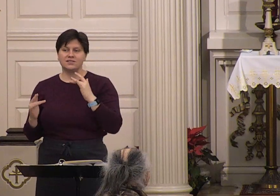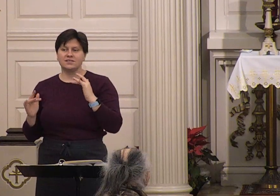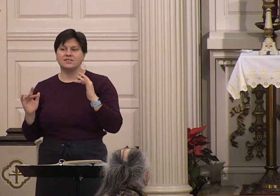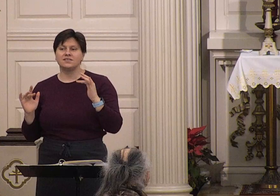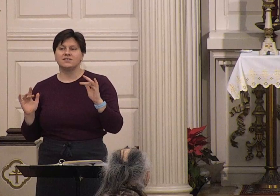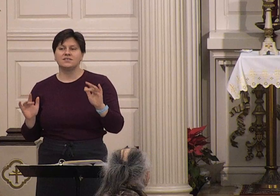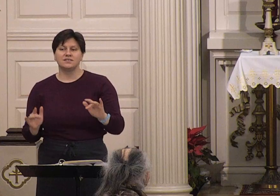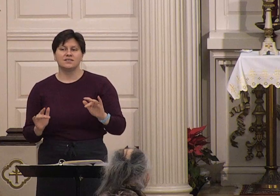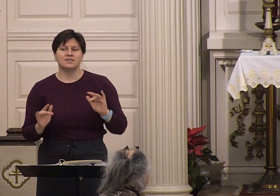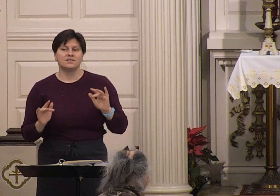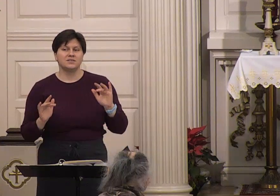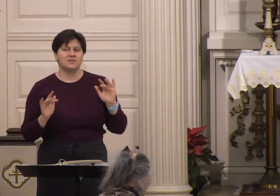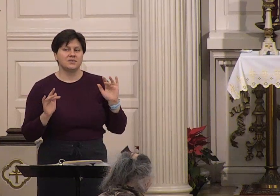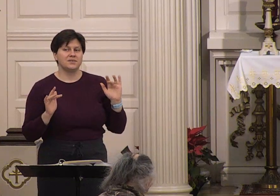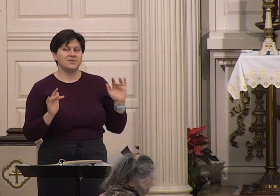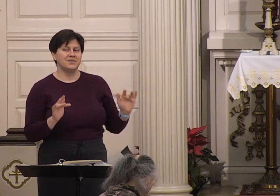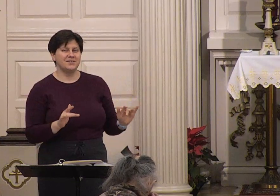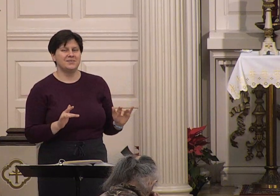miserere